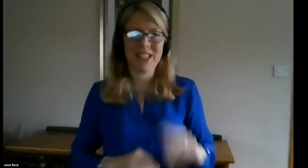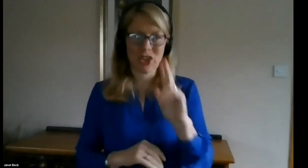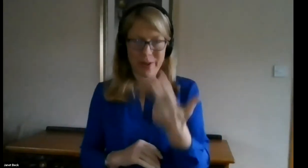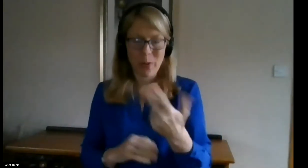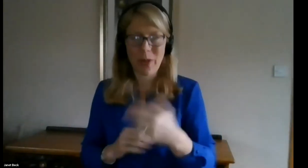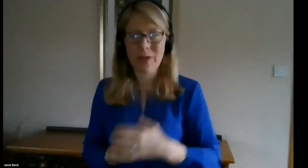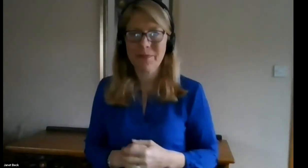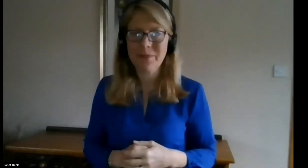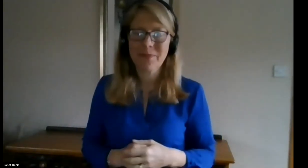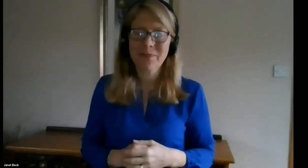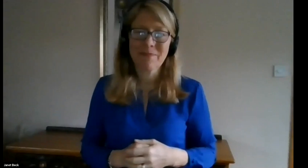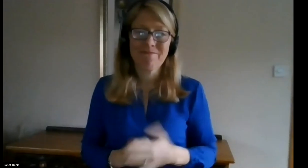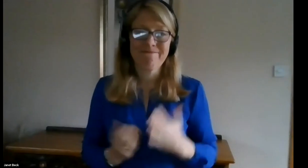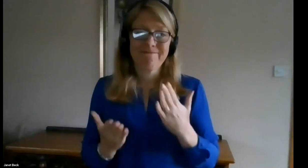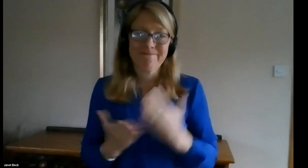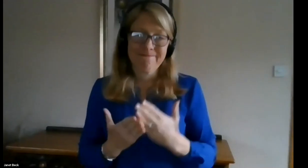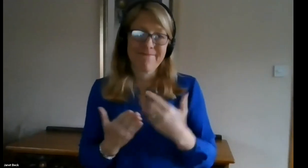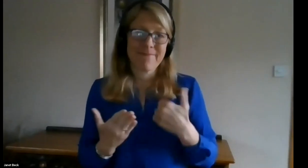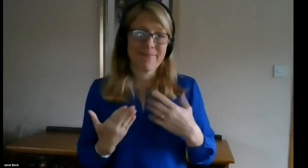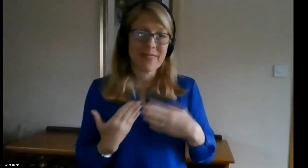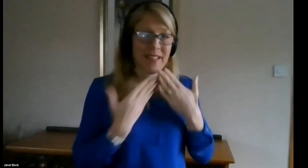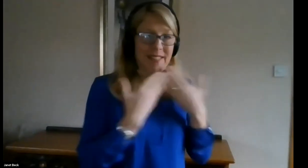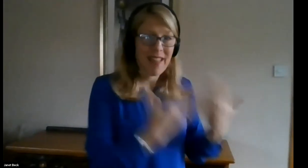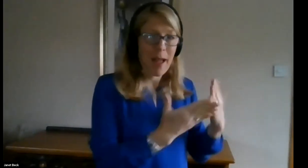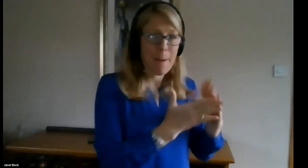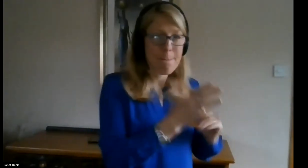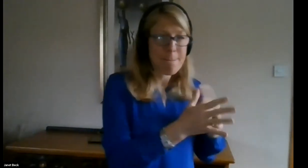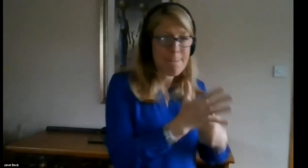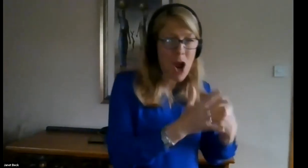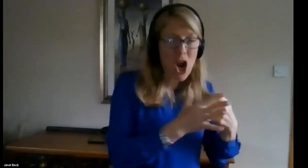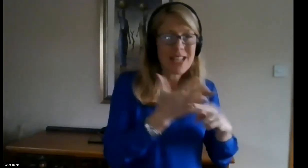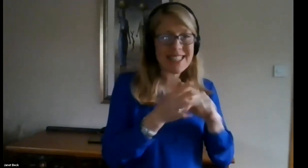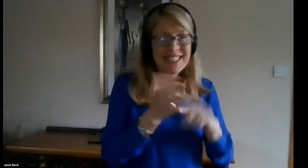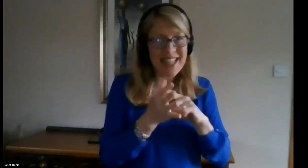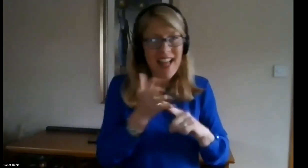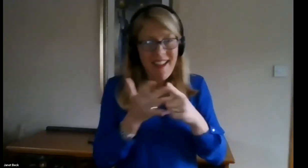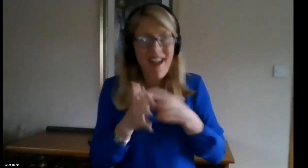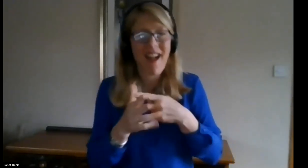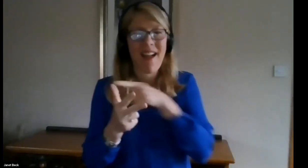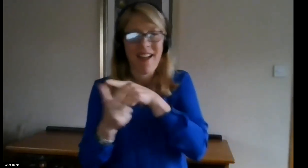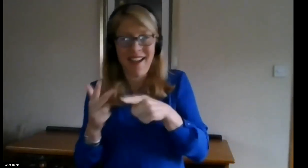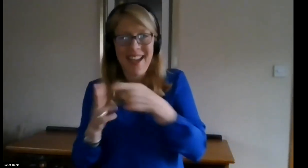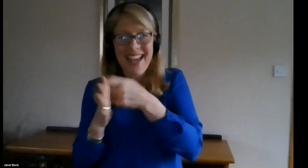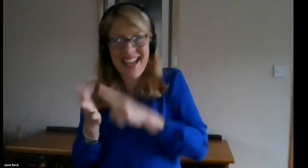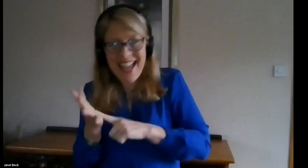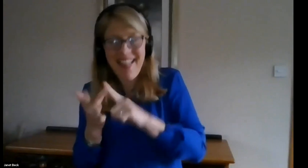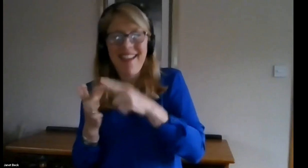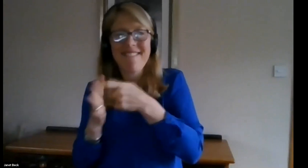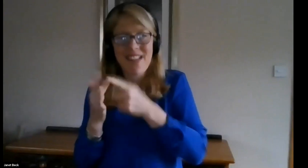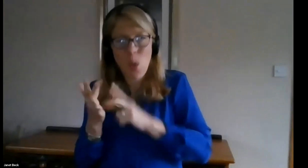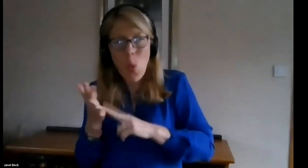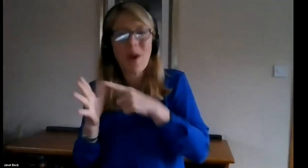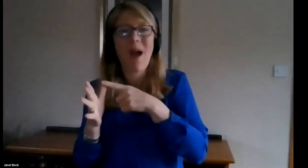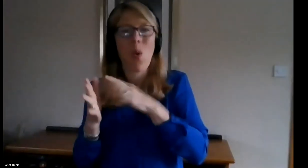I'd like to extend my thanks to Mark, to Natalia, to Kelly, to Fiona and Tamana for giving your time and giving your views